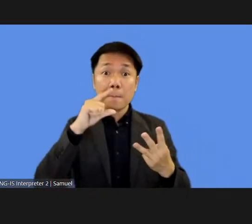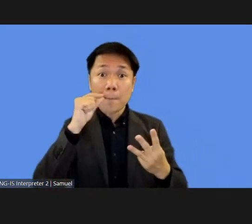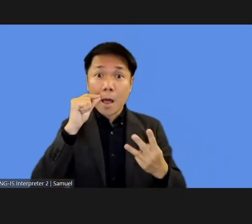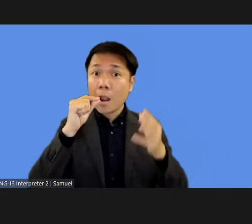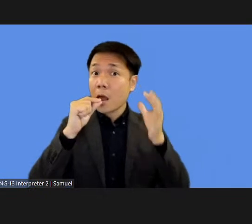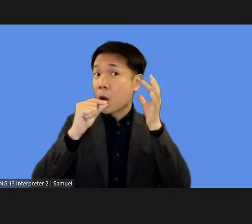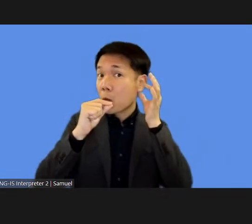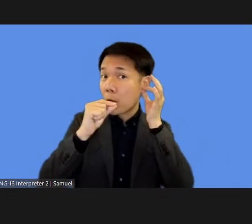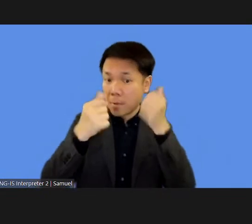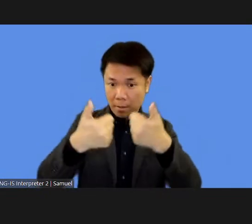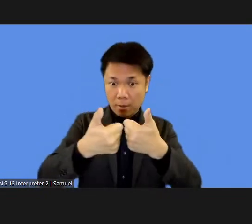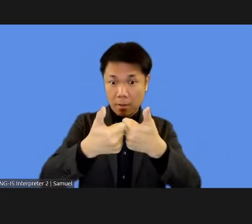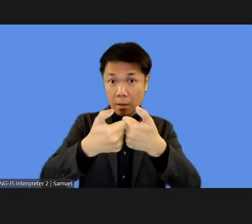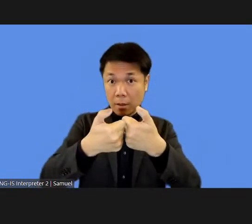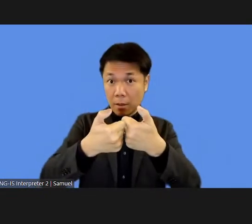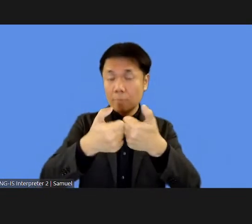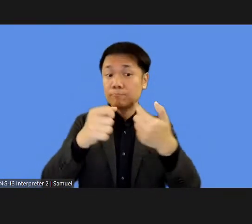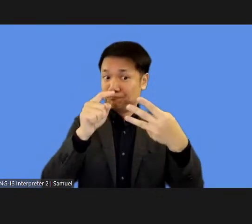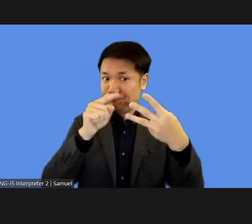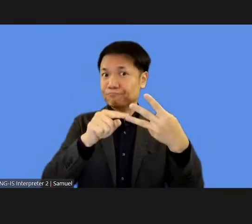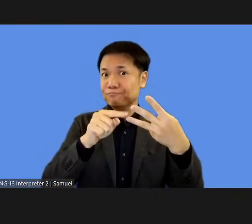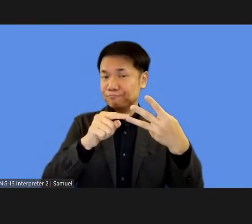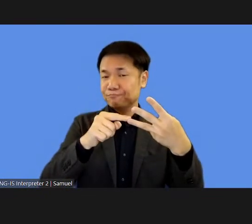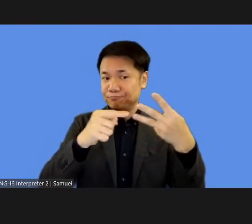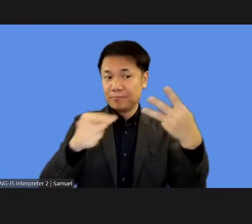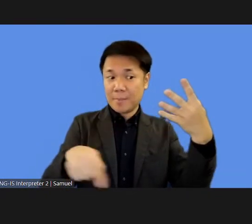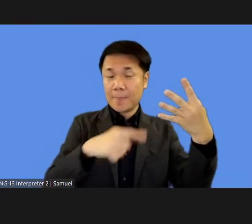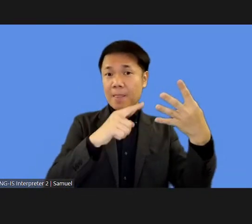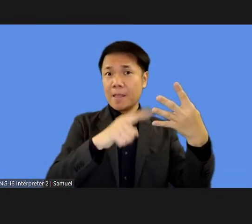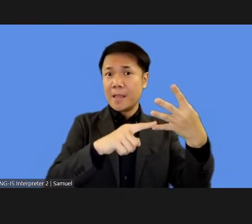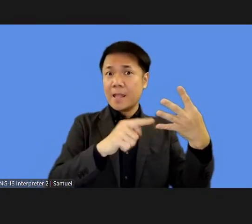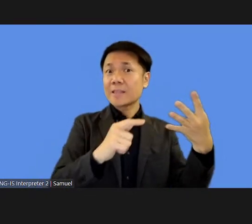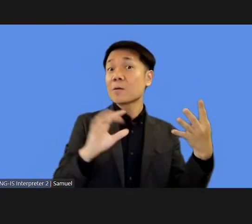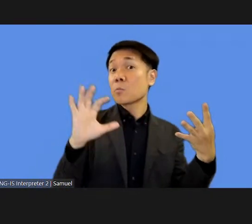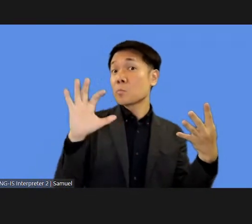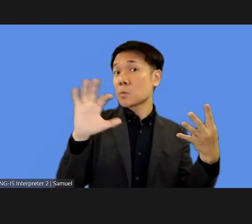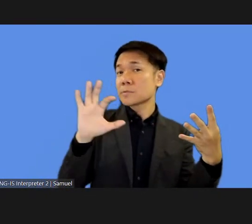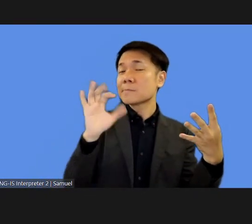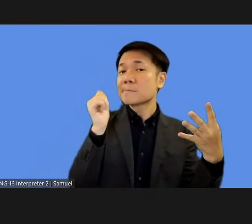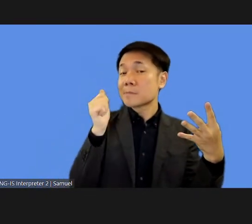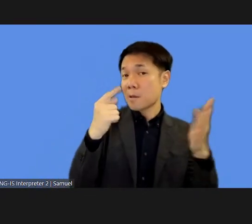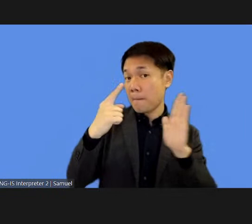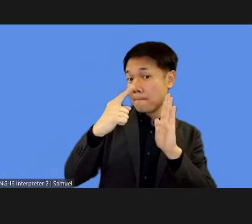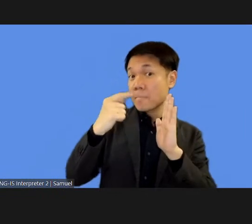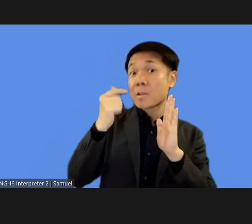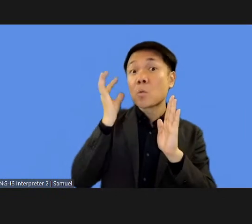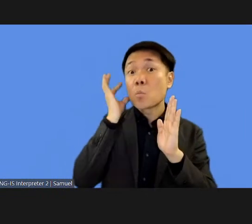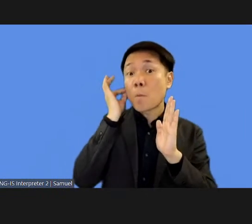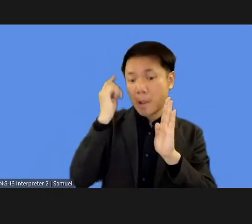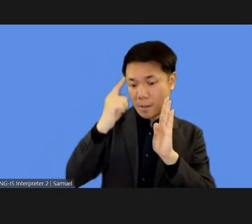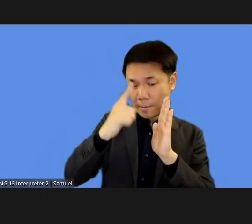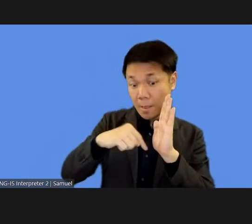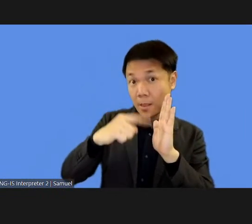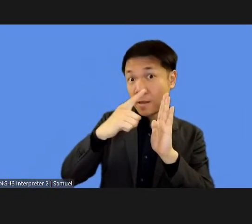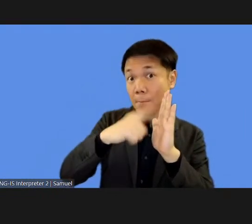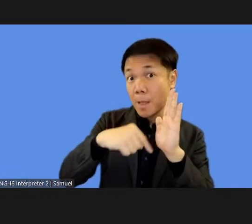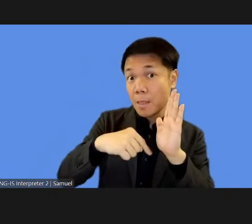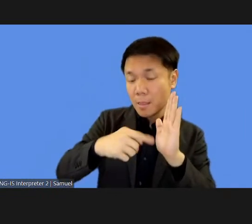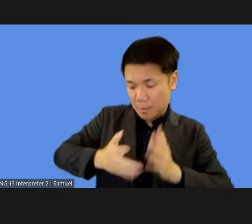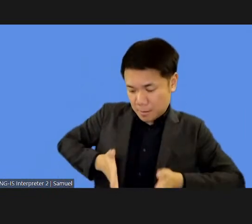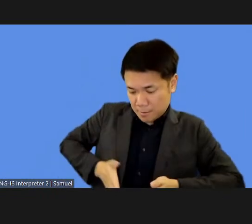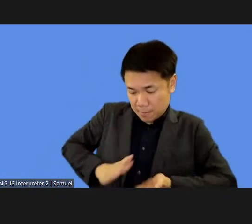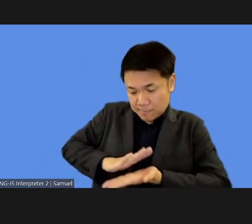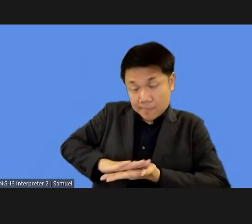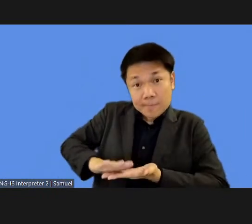and the issue also of hygiene and sanitation, and women's contribution to